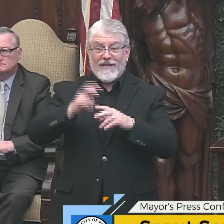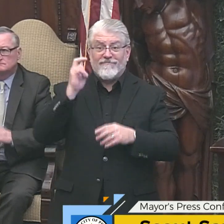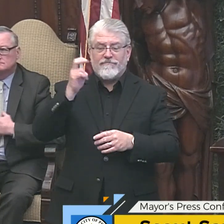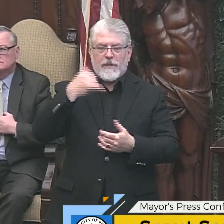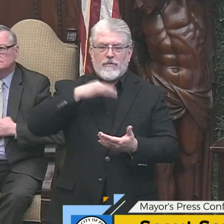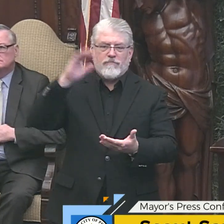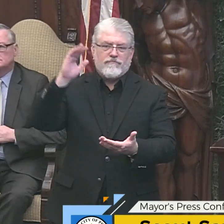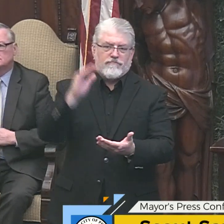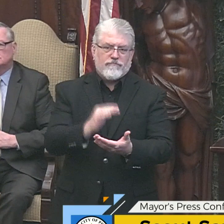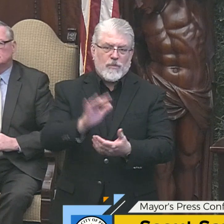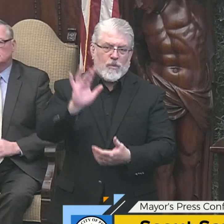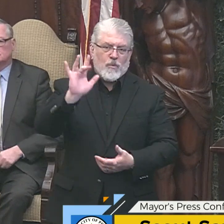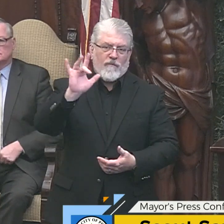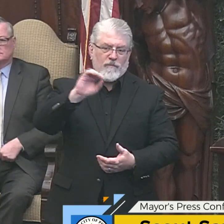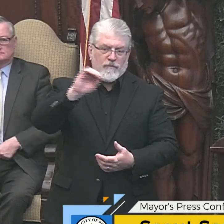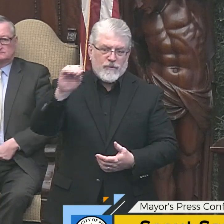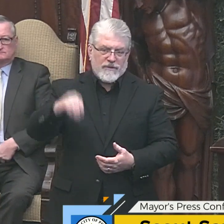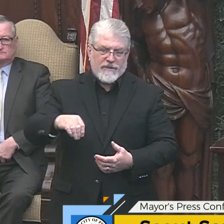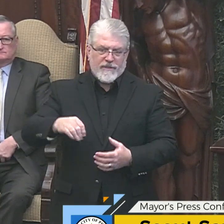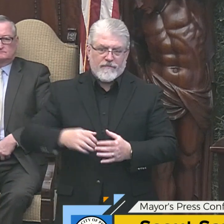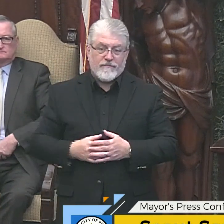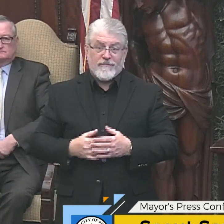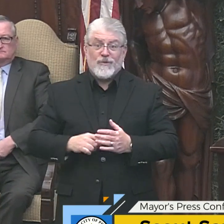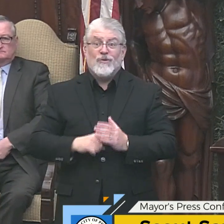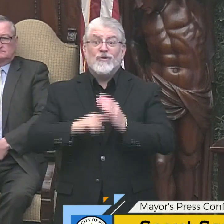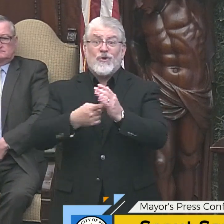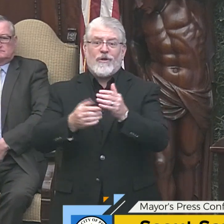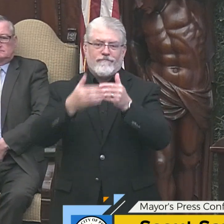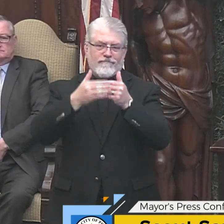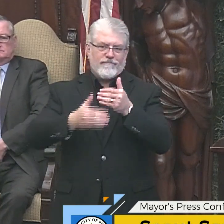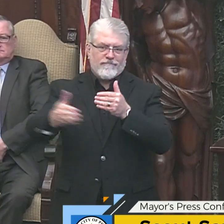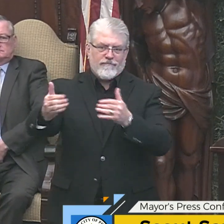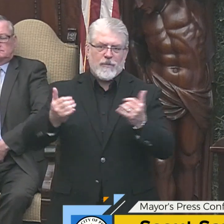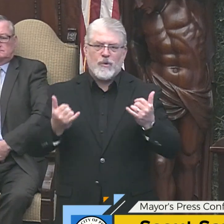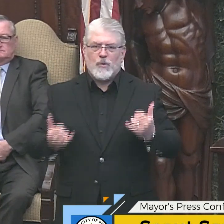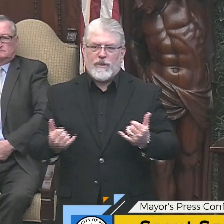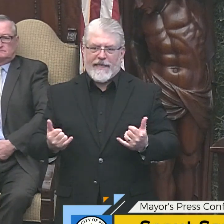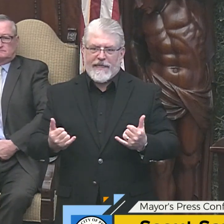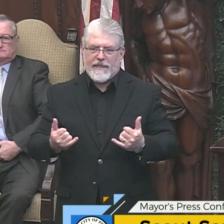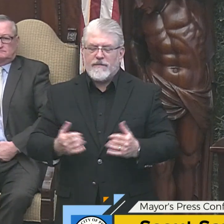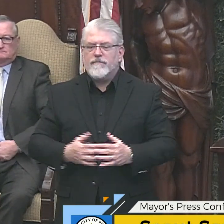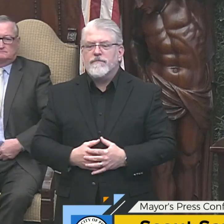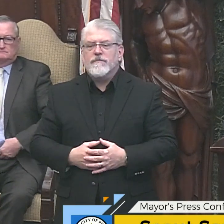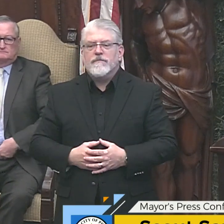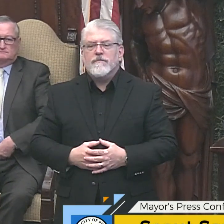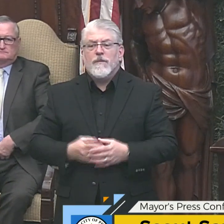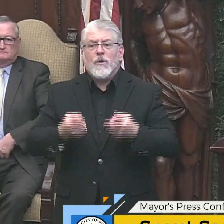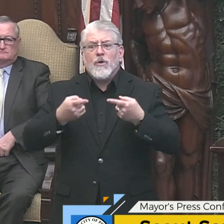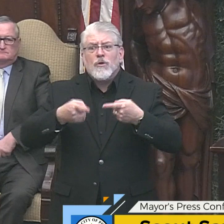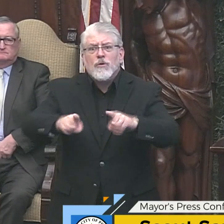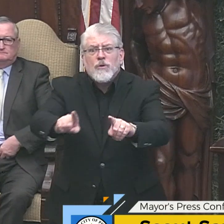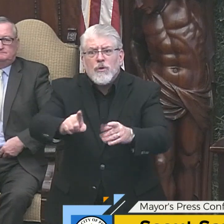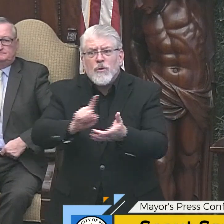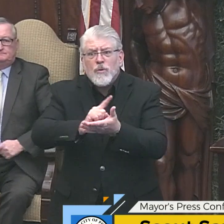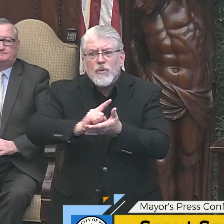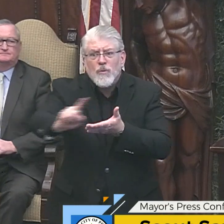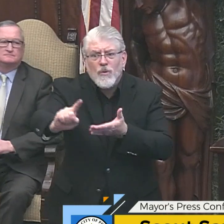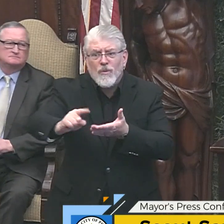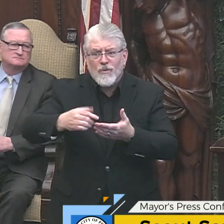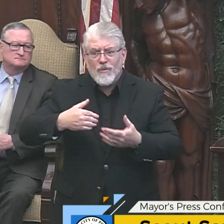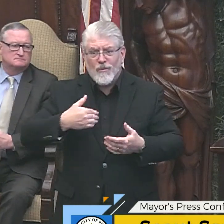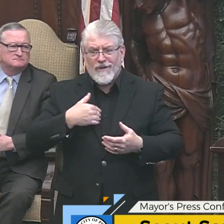effective today. We reduced our regional rail service from a weekday total of 769 trains to a total